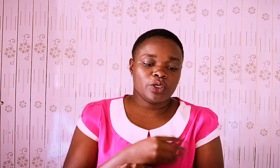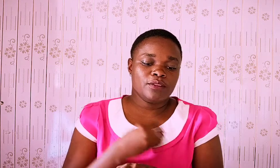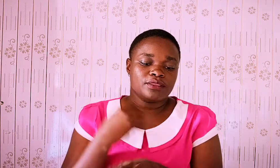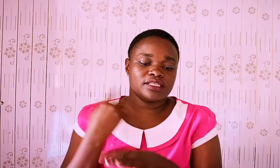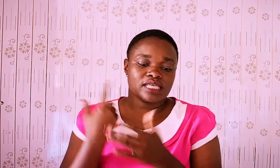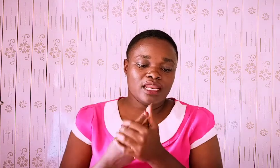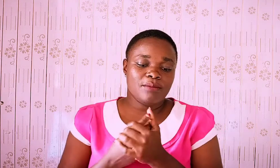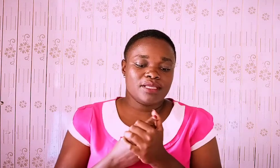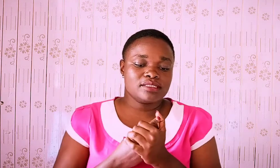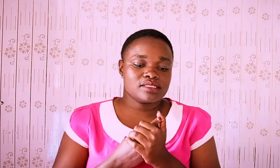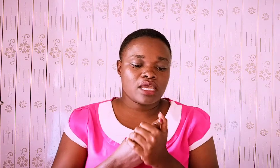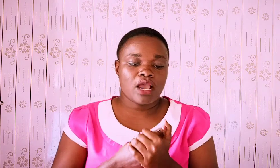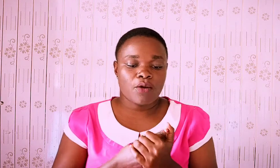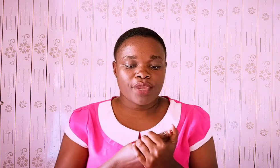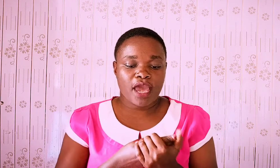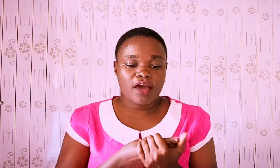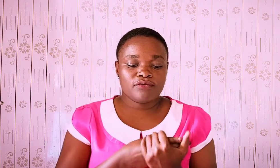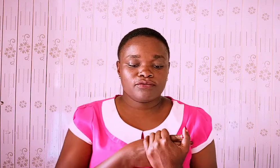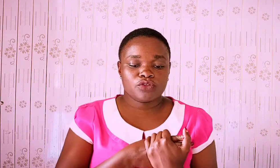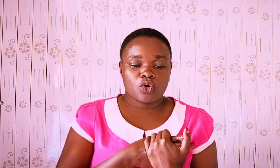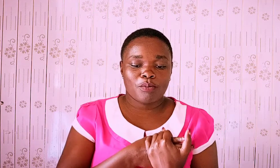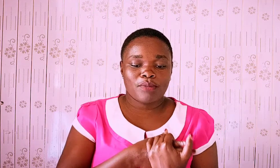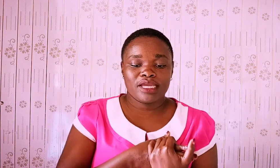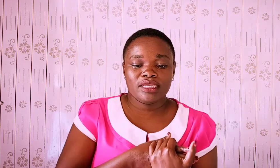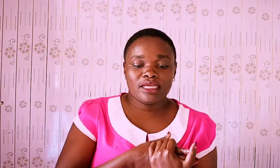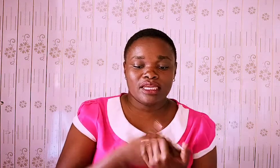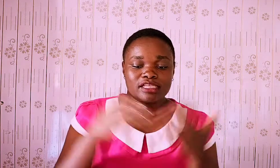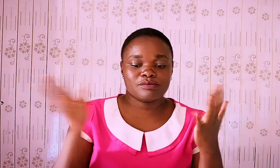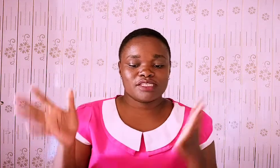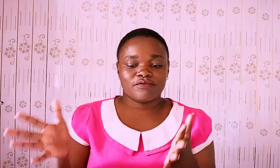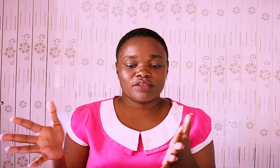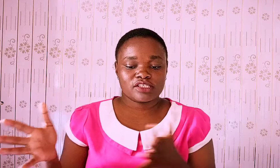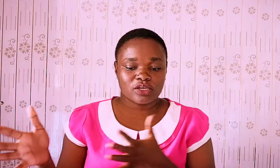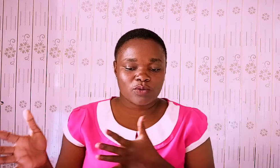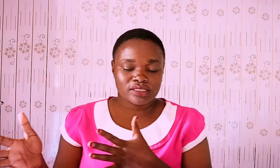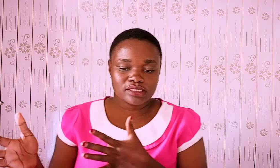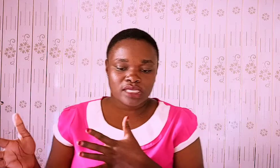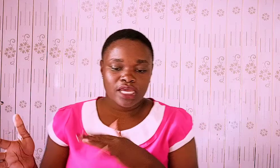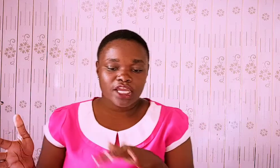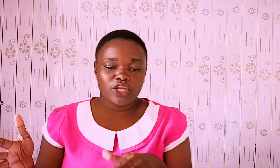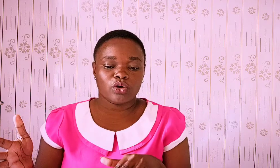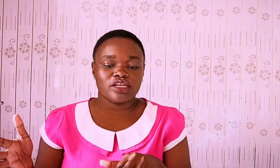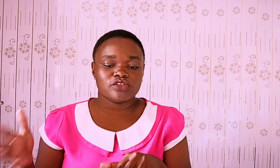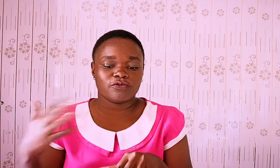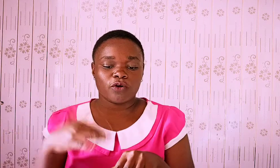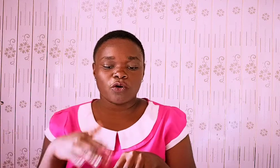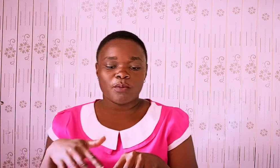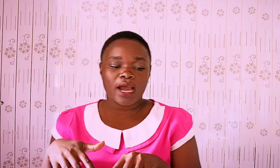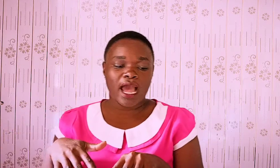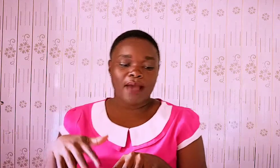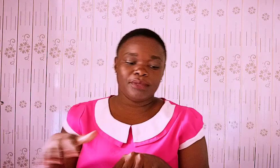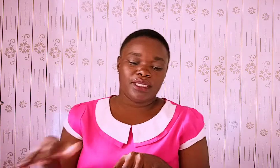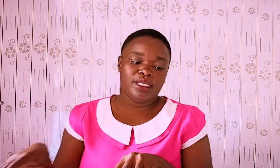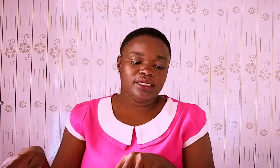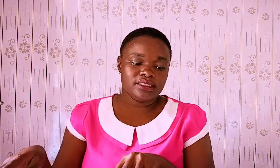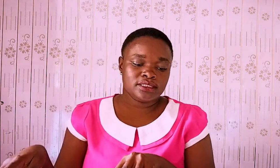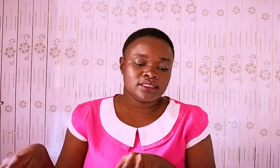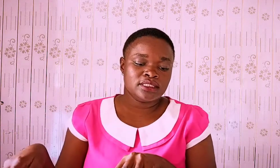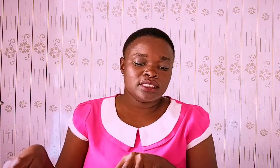So these elements we have to combine in a specific sequence in order to form a meaning.